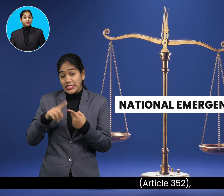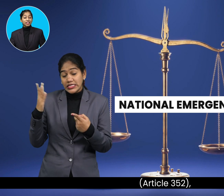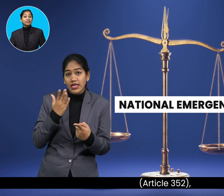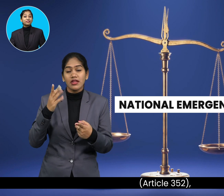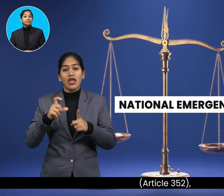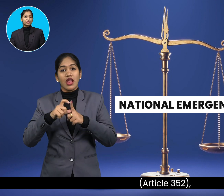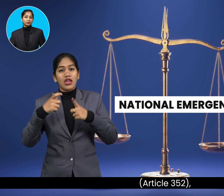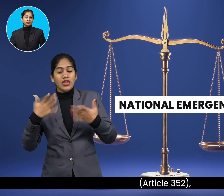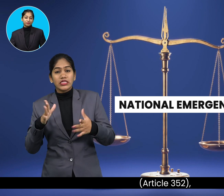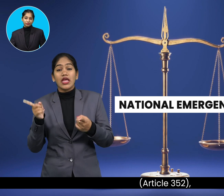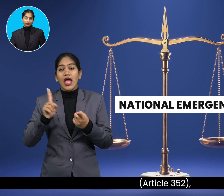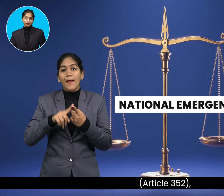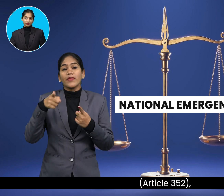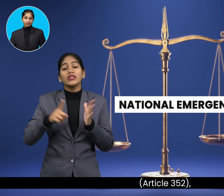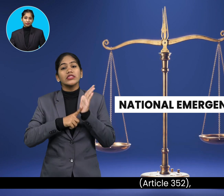Article 352.